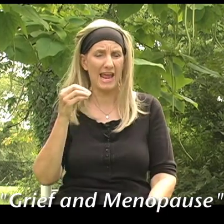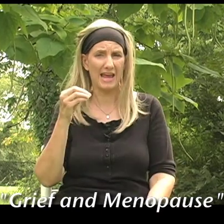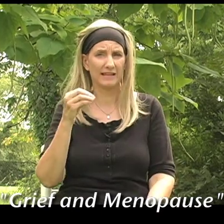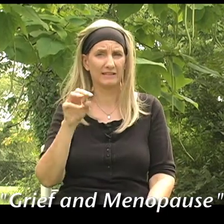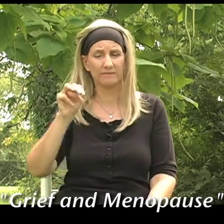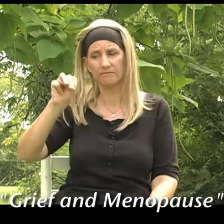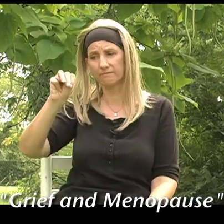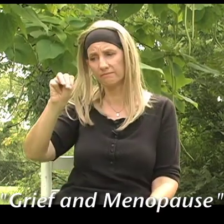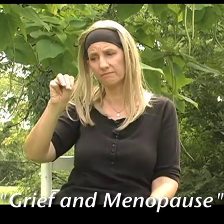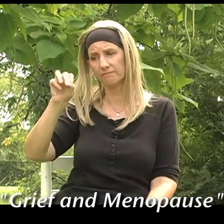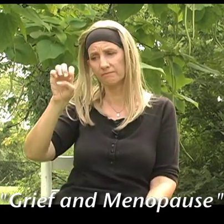and